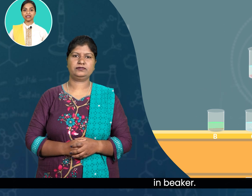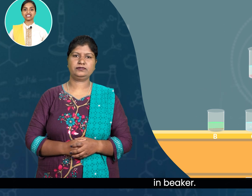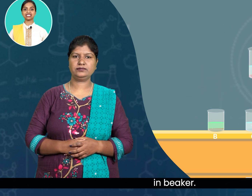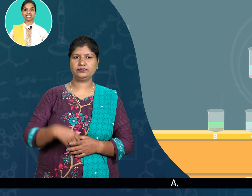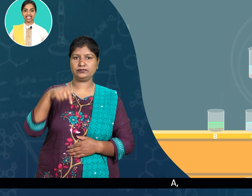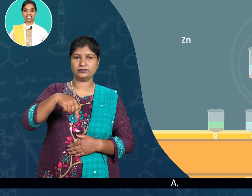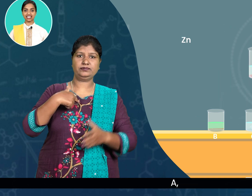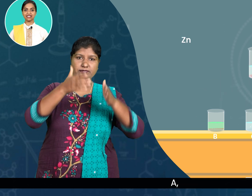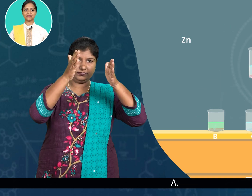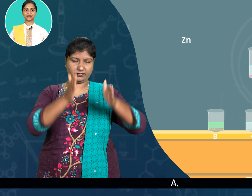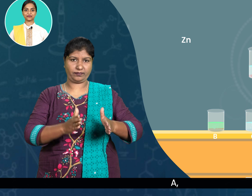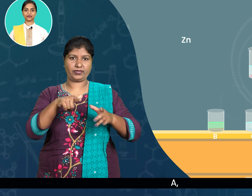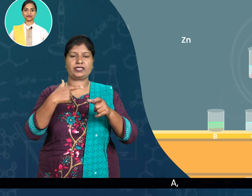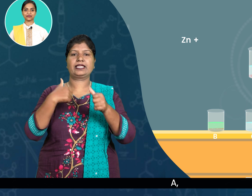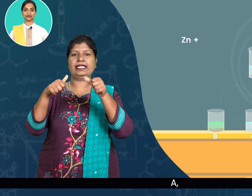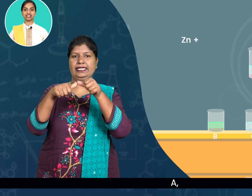In beaker A,